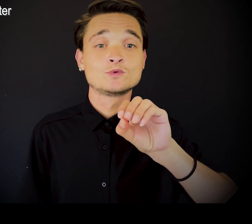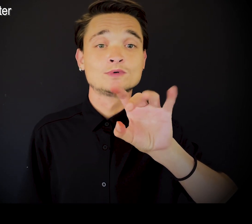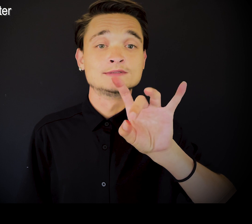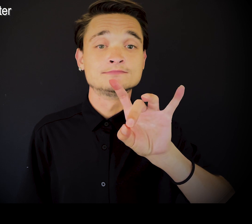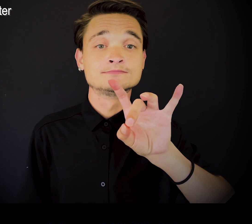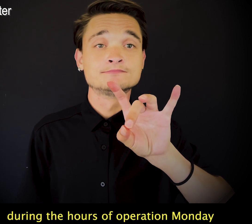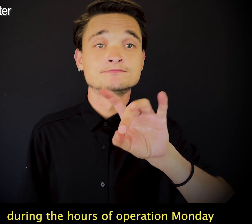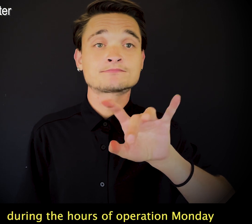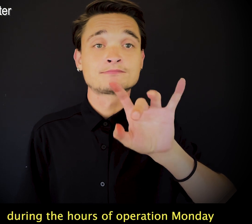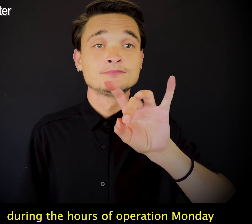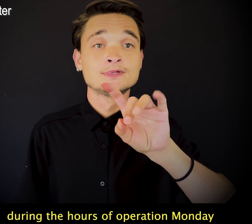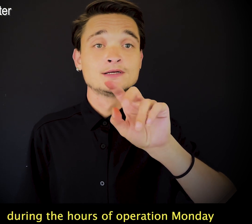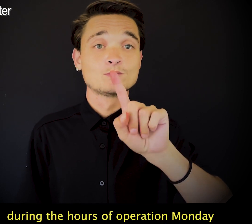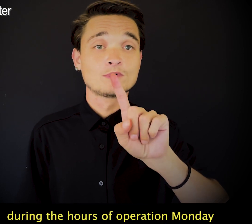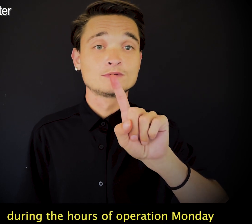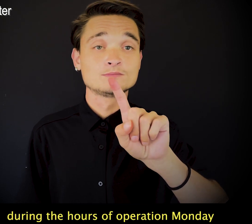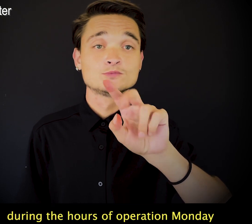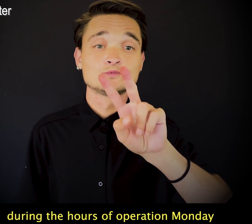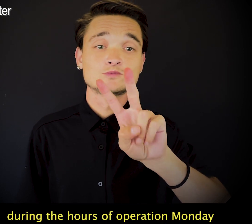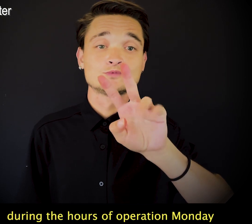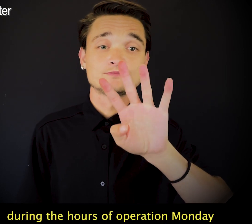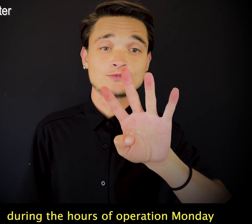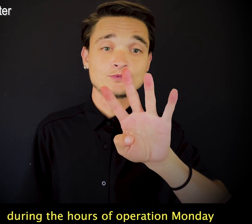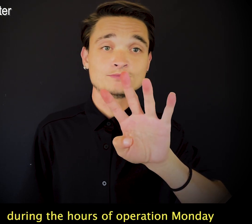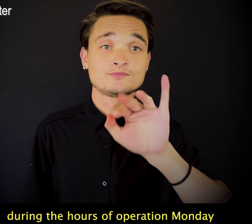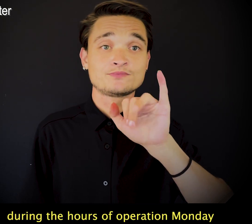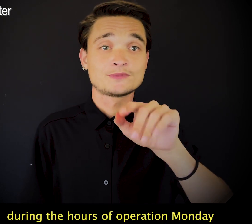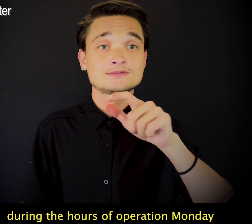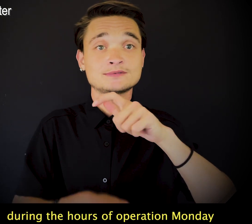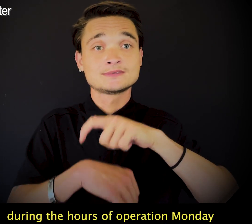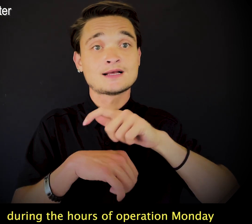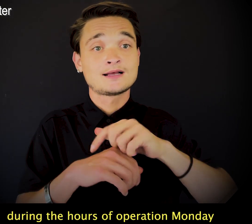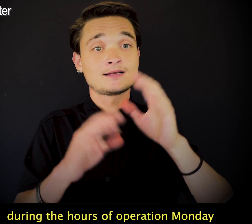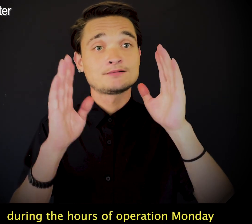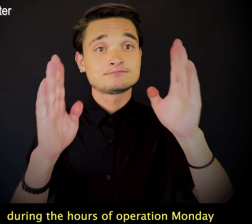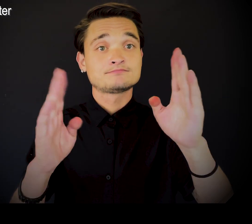888-209-8124 during the hours of operation, Monday through Friday, 8 a.m. to 5 p.m.